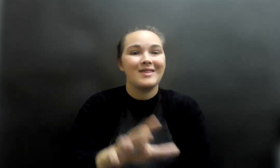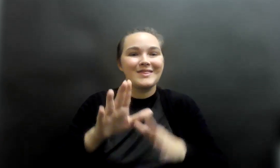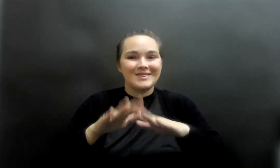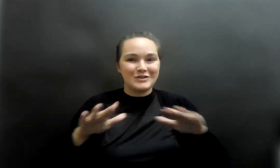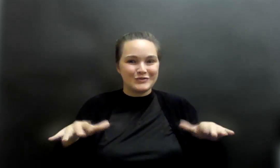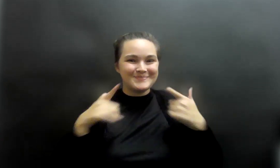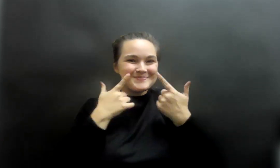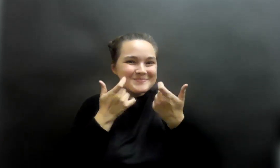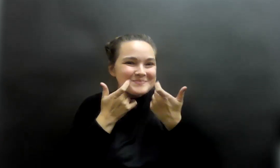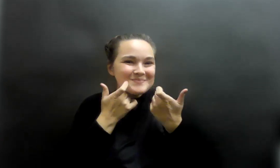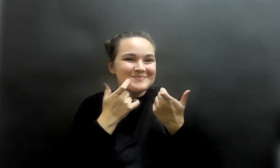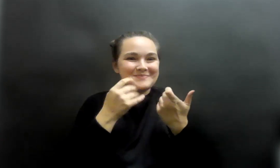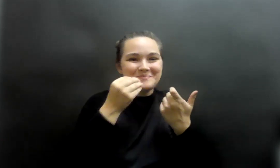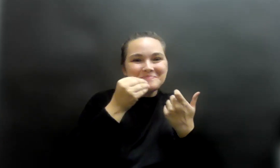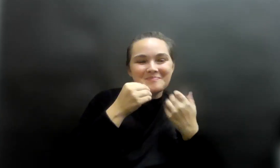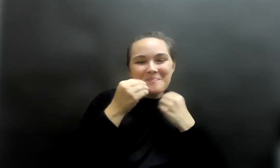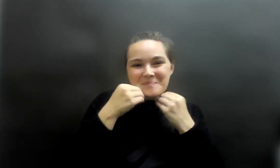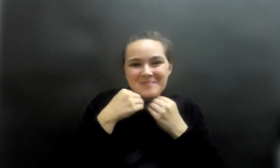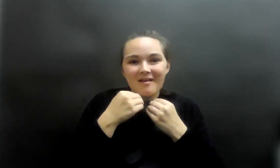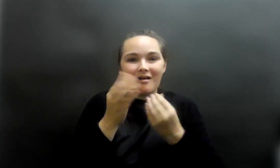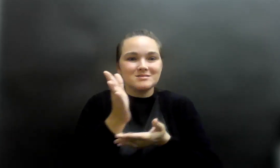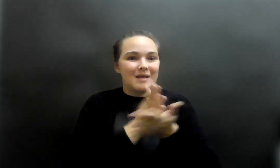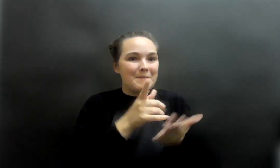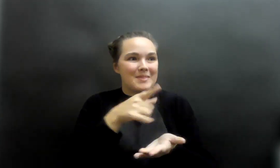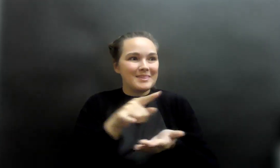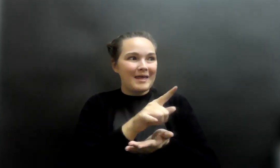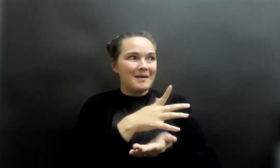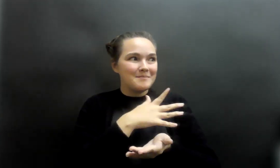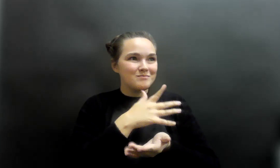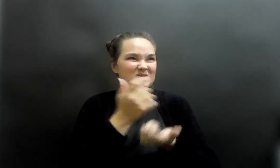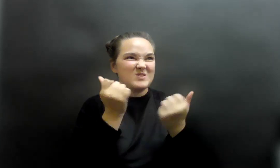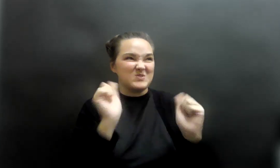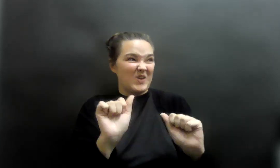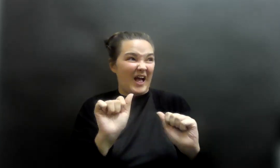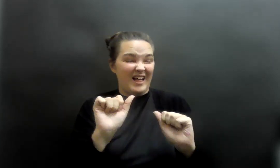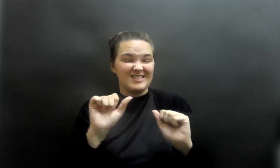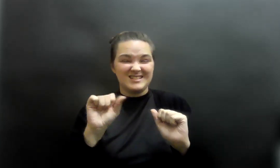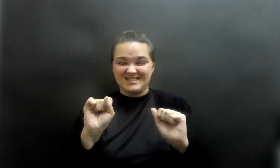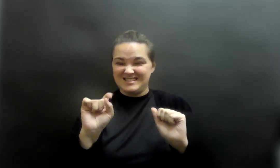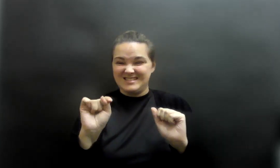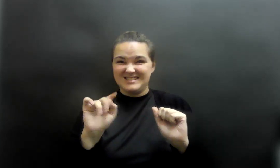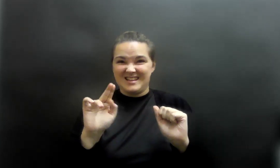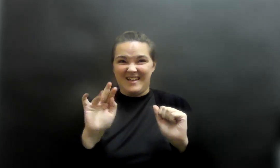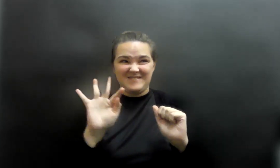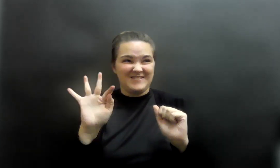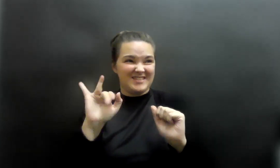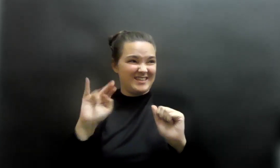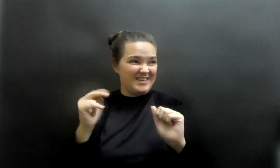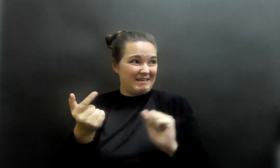the children giggled and ate. Some of them even tried the walnut stuffing. A few of them discovered that